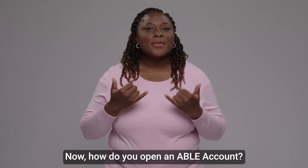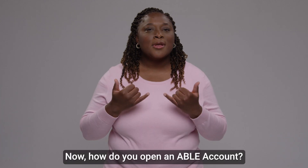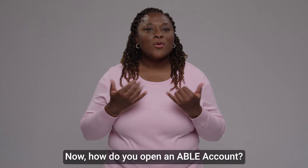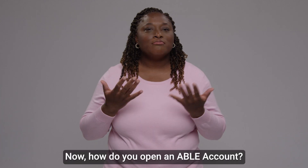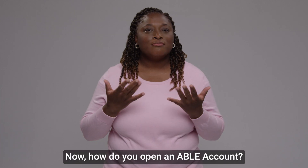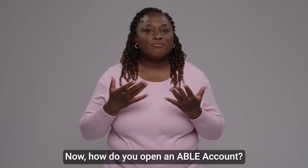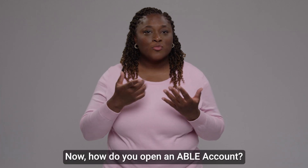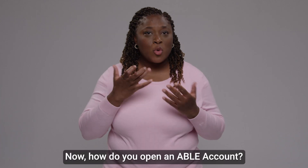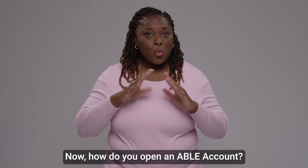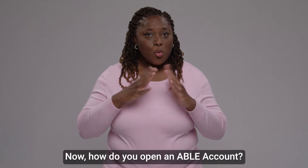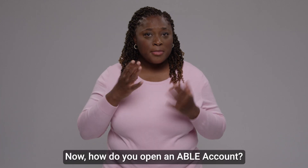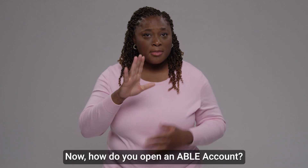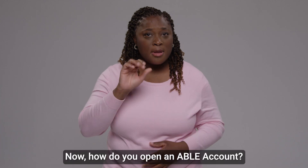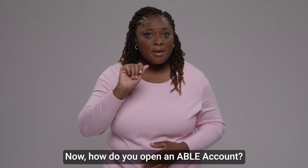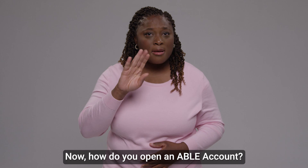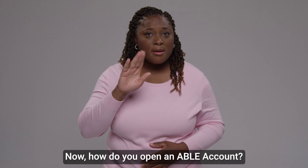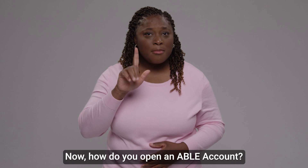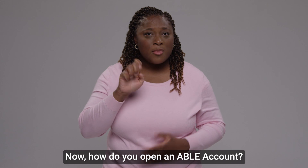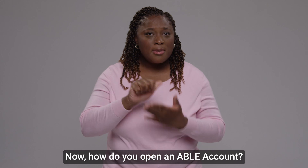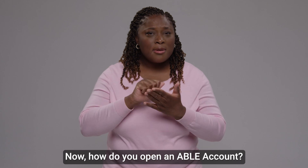Now, how do you open an ABLE account?